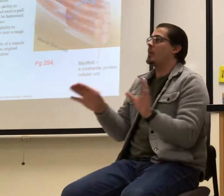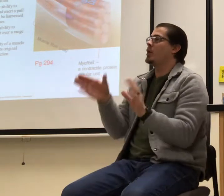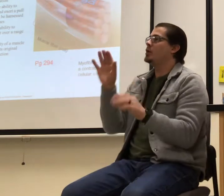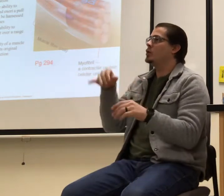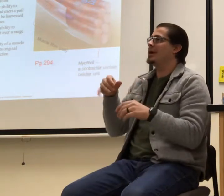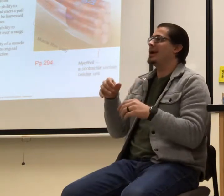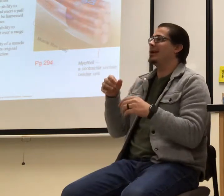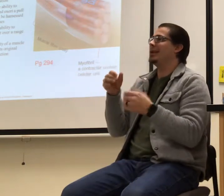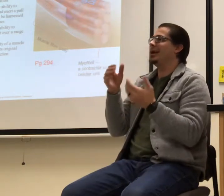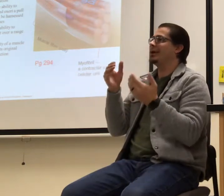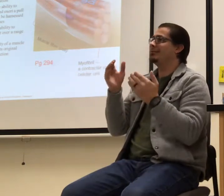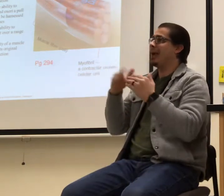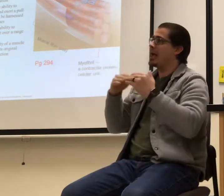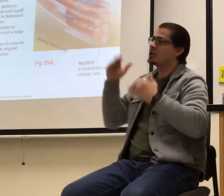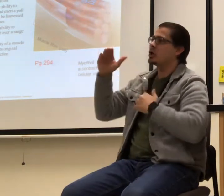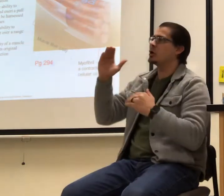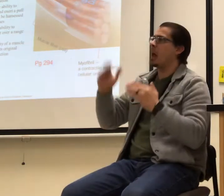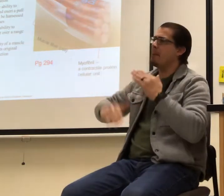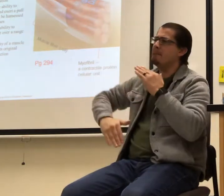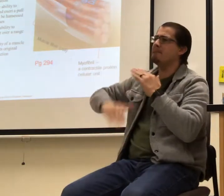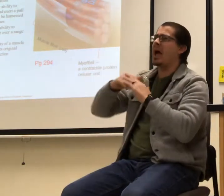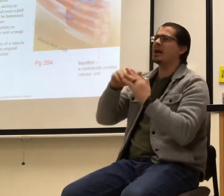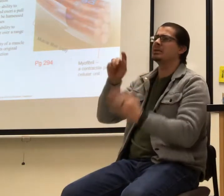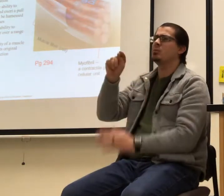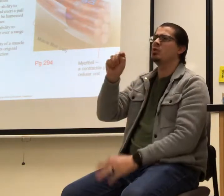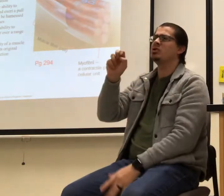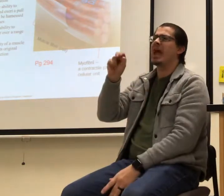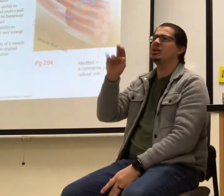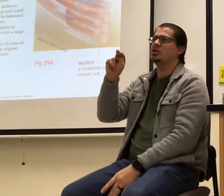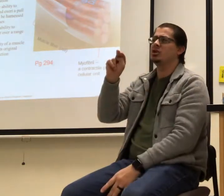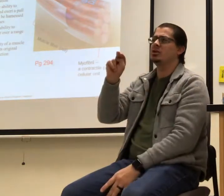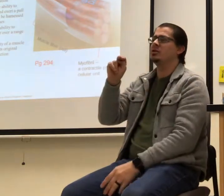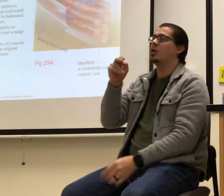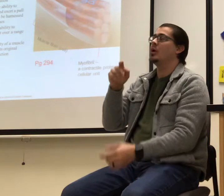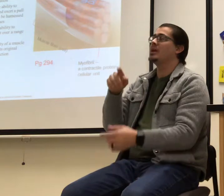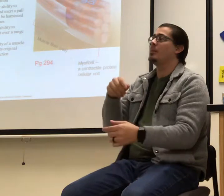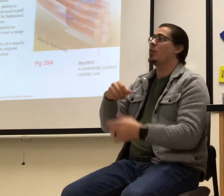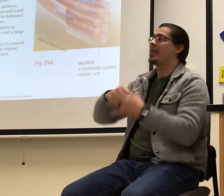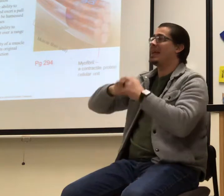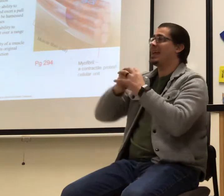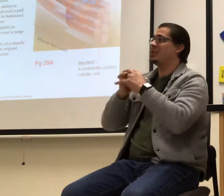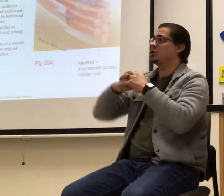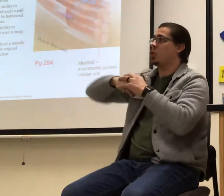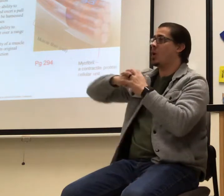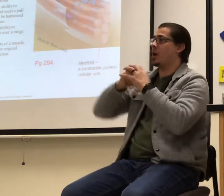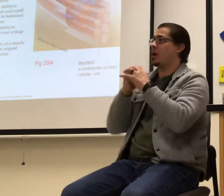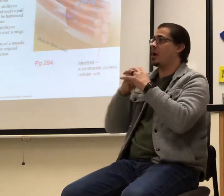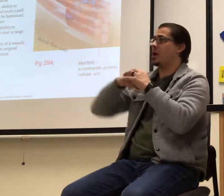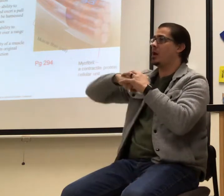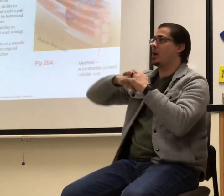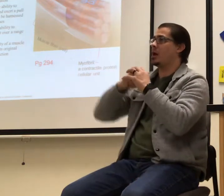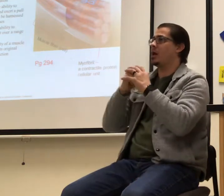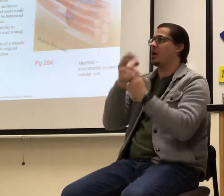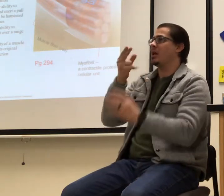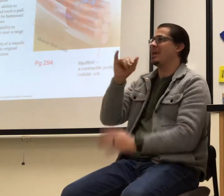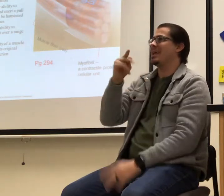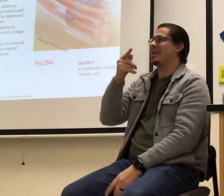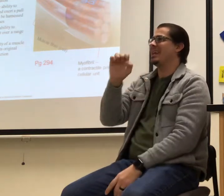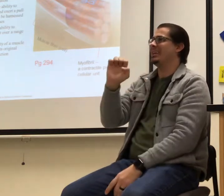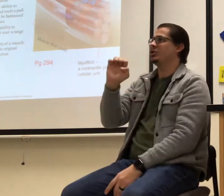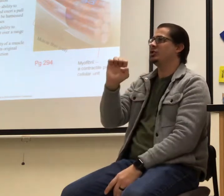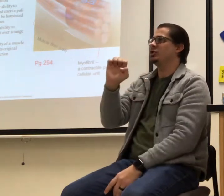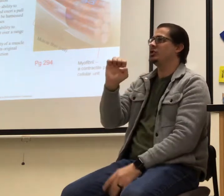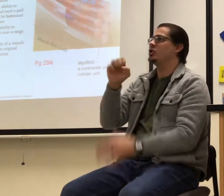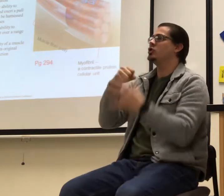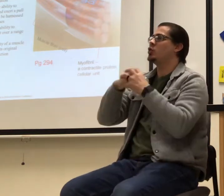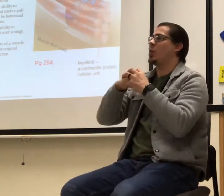exert maximal tension. So for example, the hinge joint is a good example to illustrate this concept. For example, the hinge